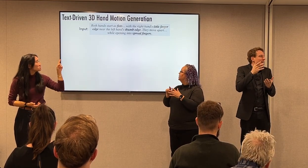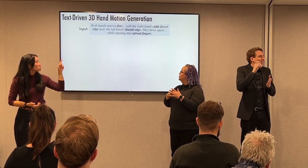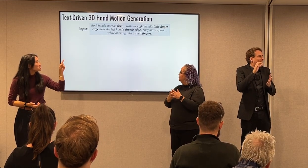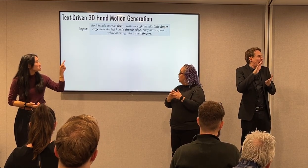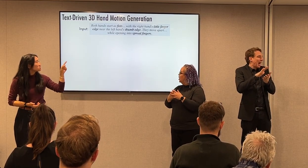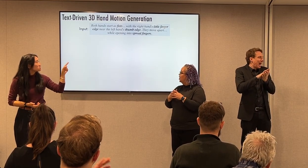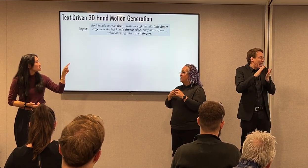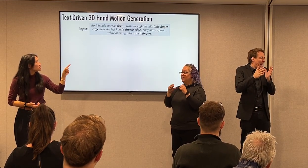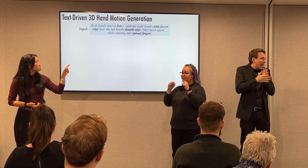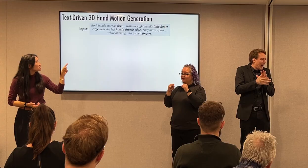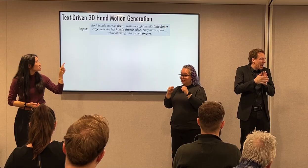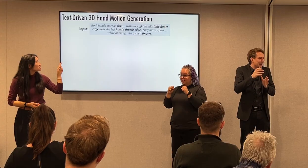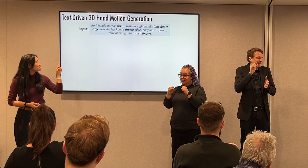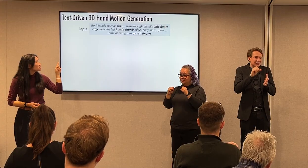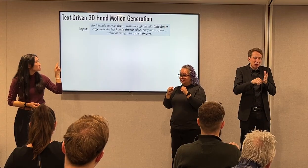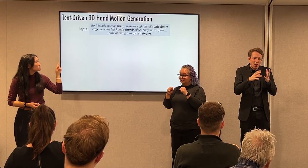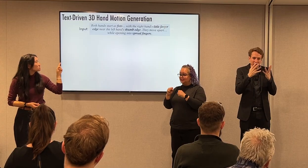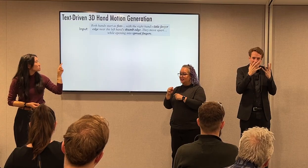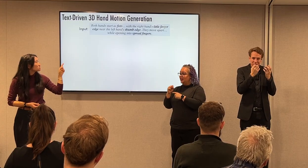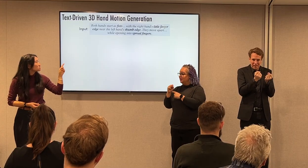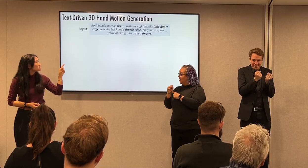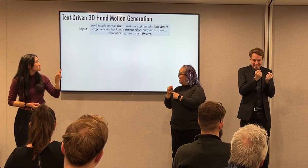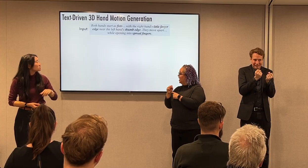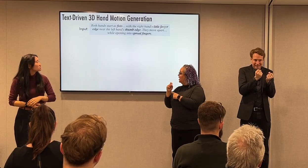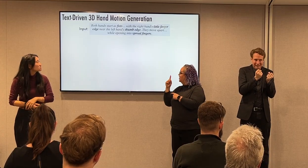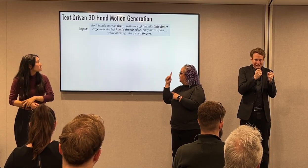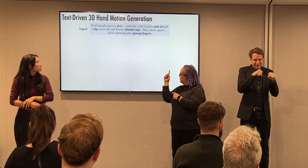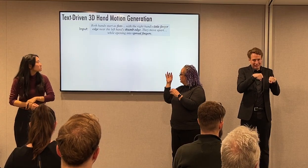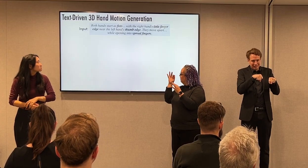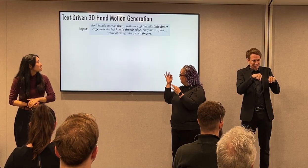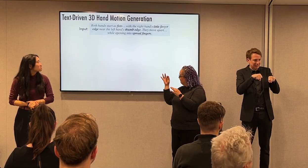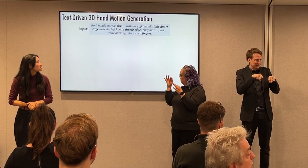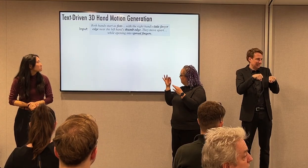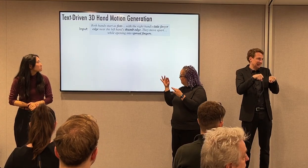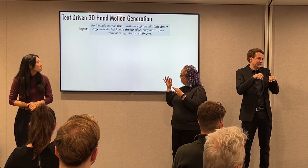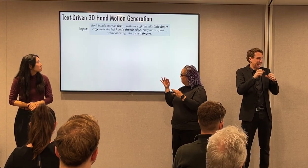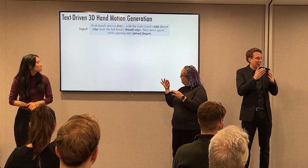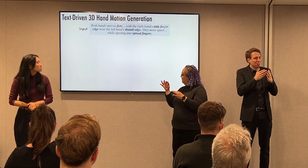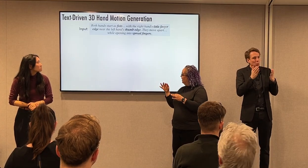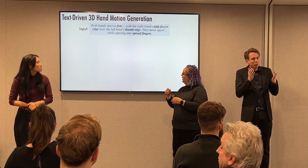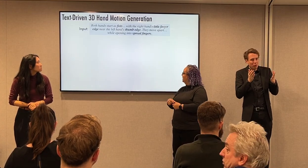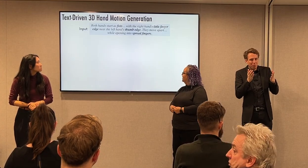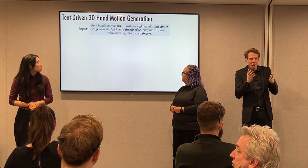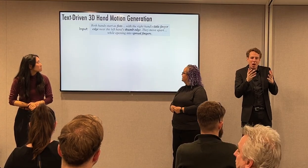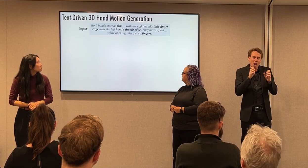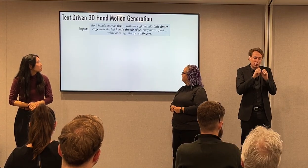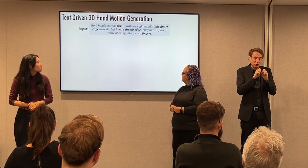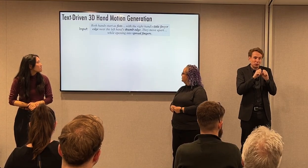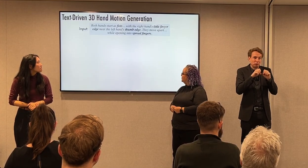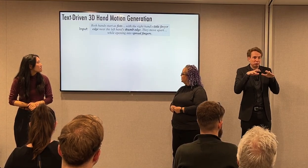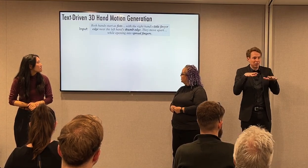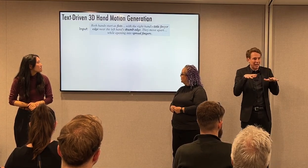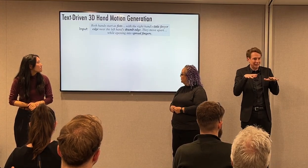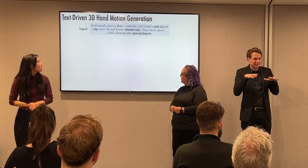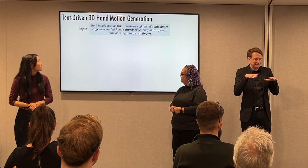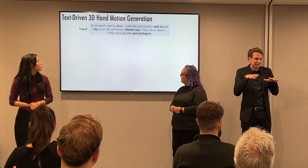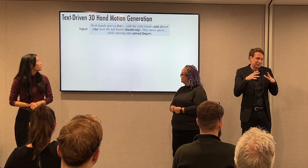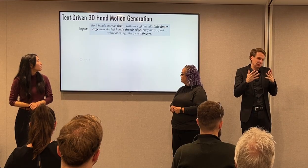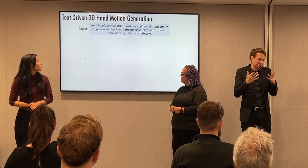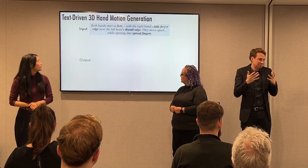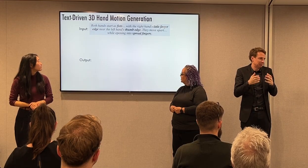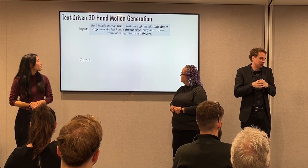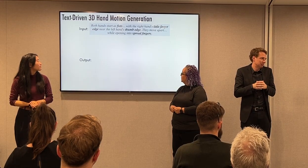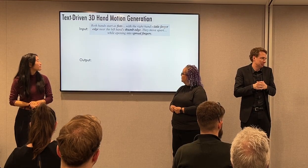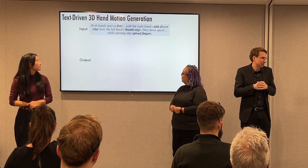hand's little finger edge is near the left hand thumb edge, and they move apart, opening into spread fingers. And the